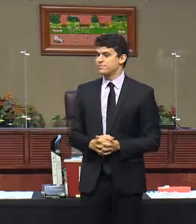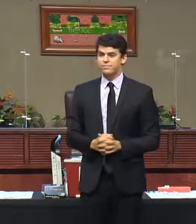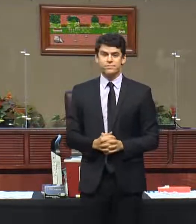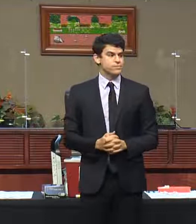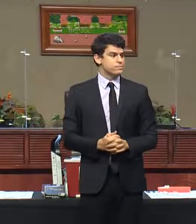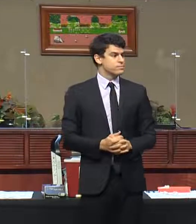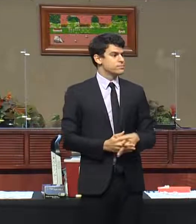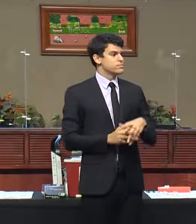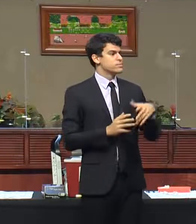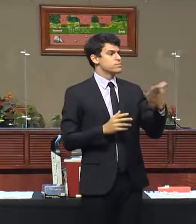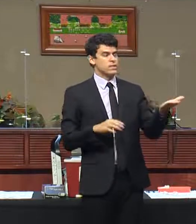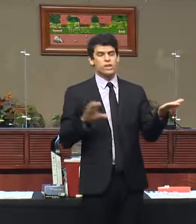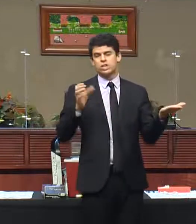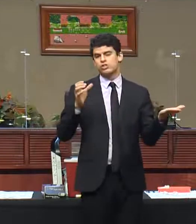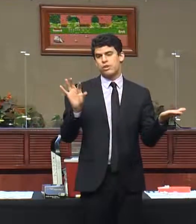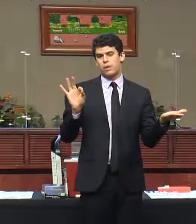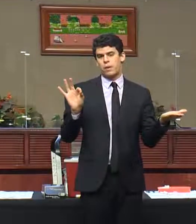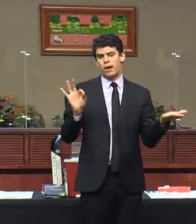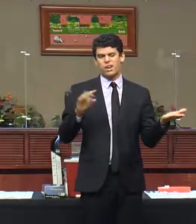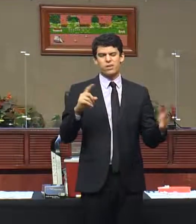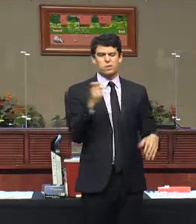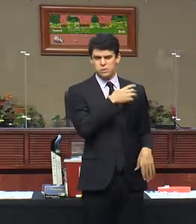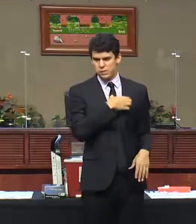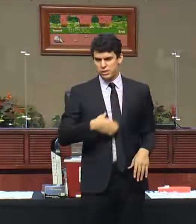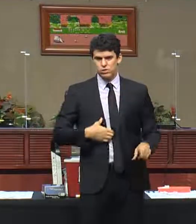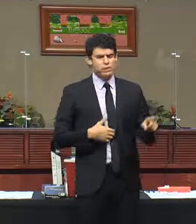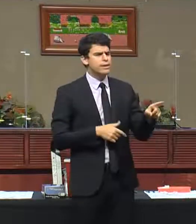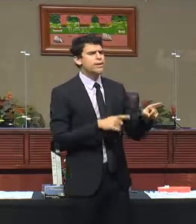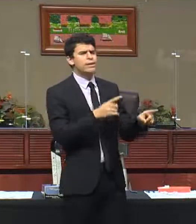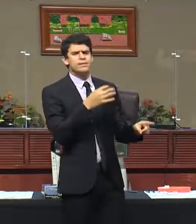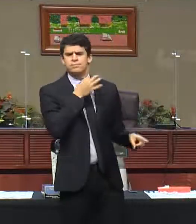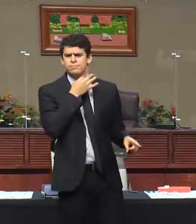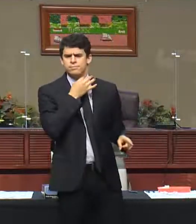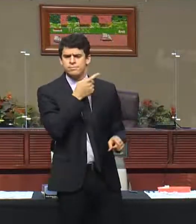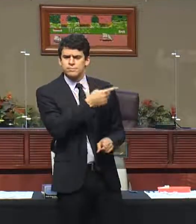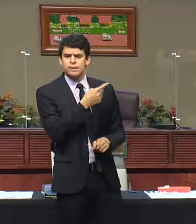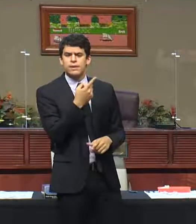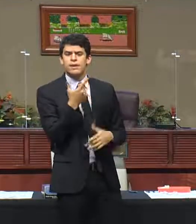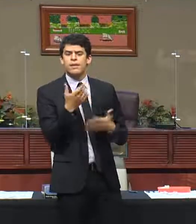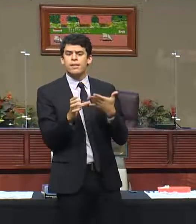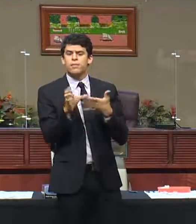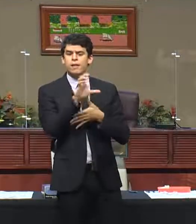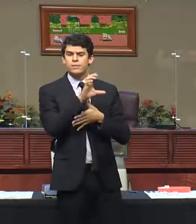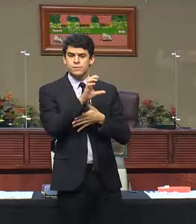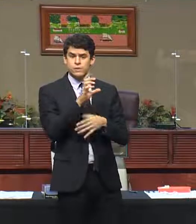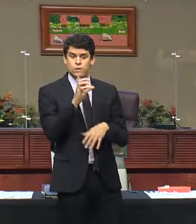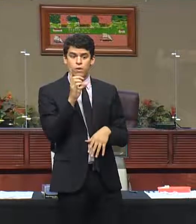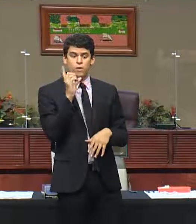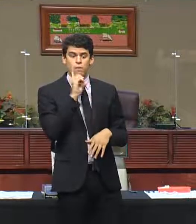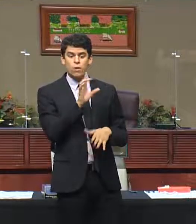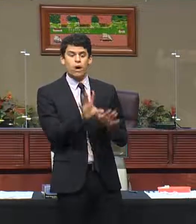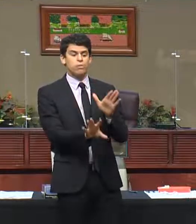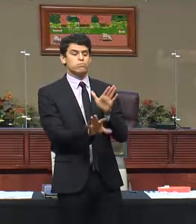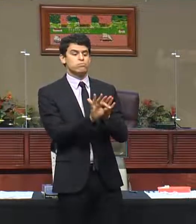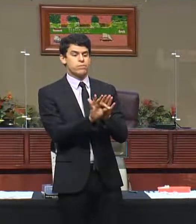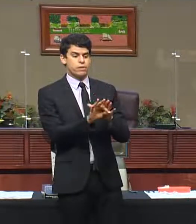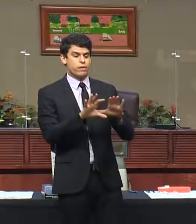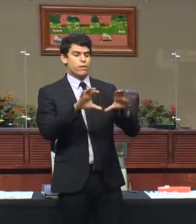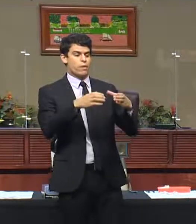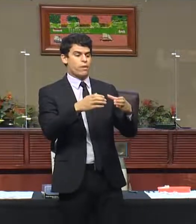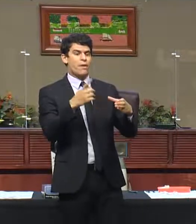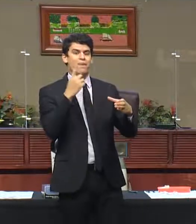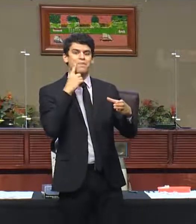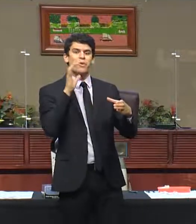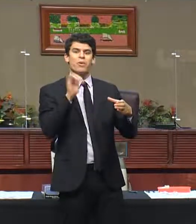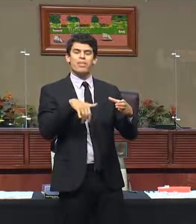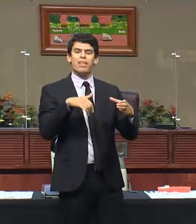Lauren Siebert, Channel 9 there. My question's for you. I wanted to ask you about the criteria in choosing a location for the mobile unit. We've